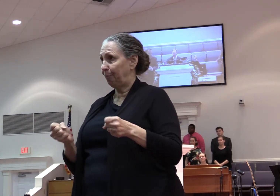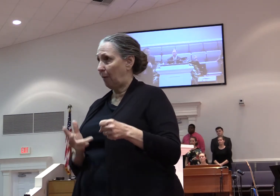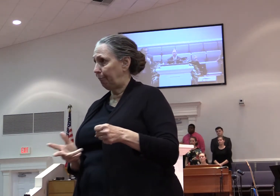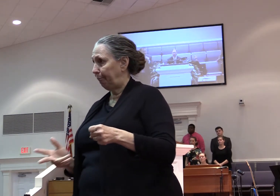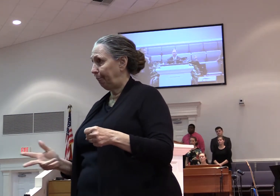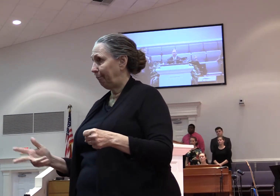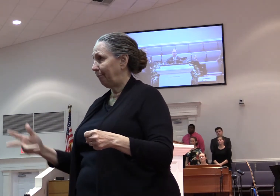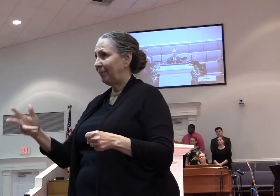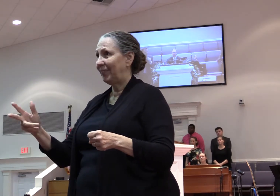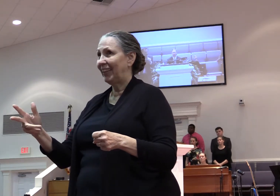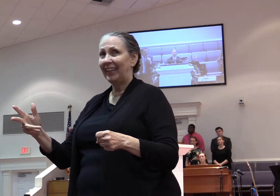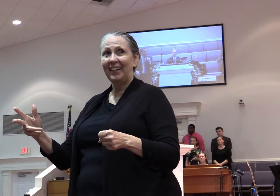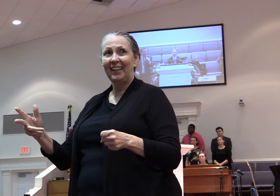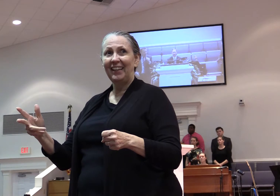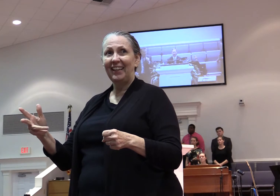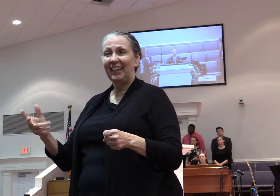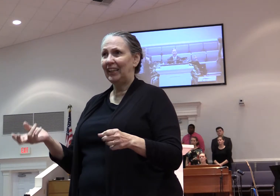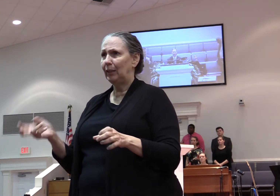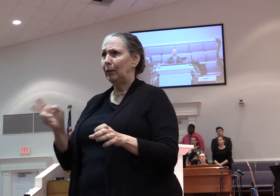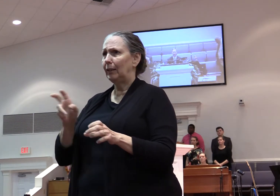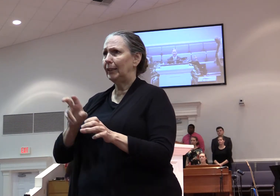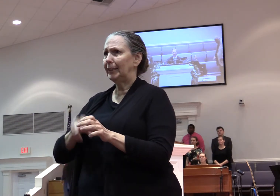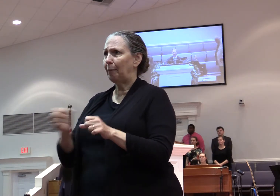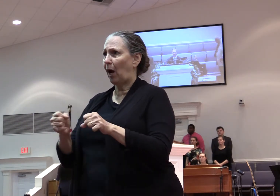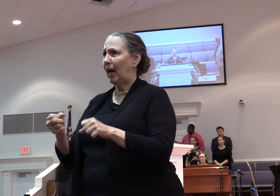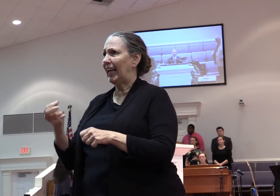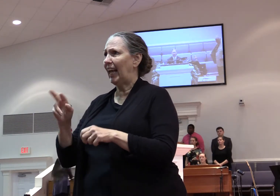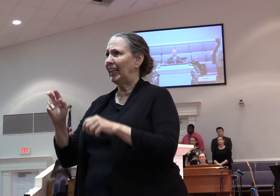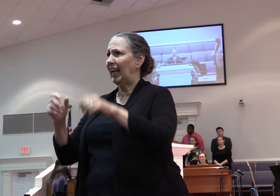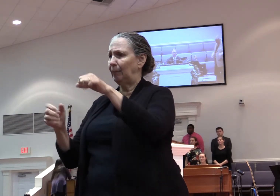Yep. Not any of you going to get in your car and drive in reverse all the way home.